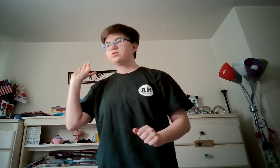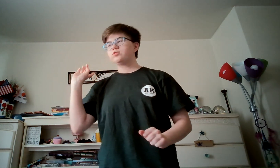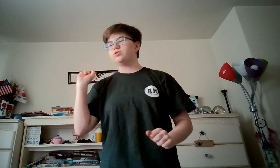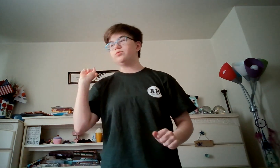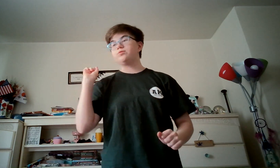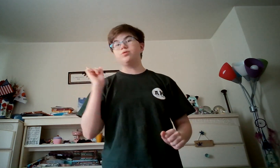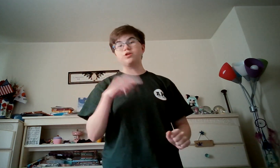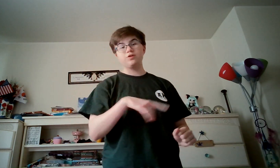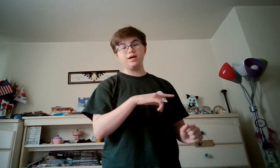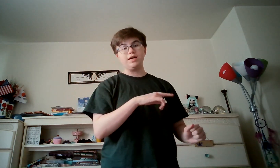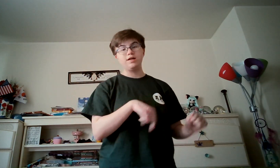So for karate,